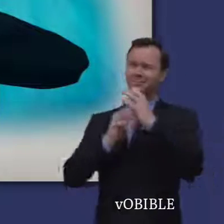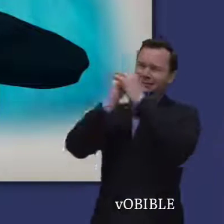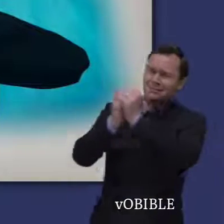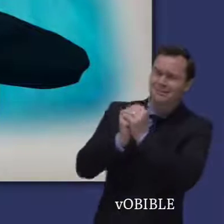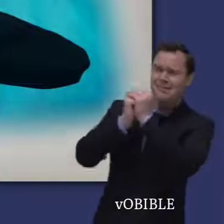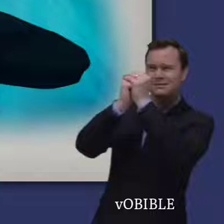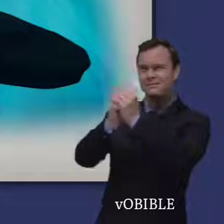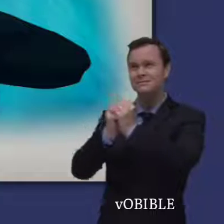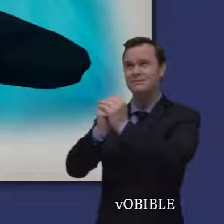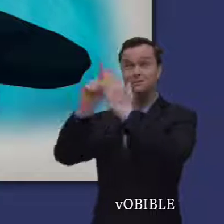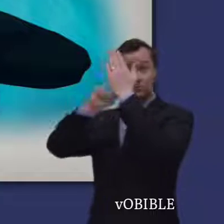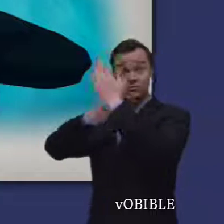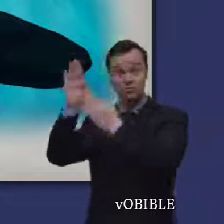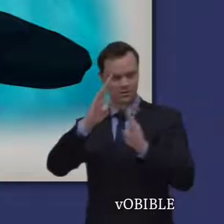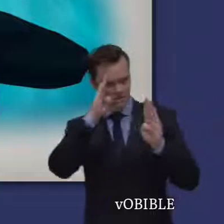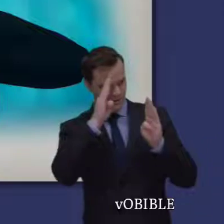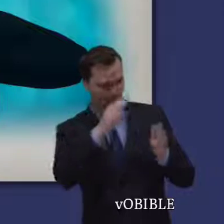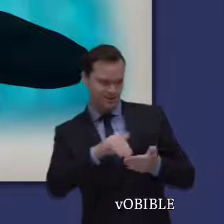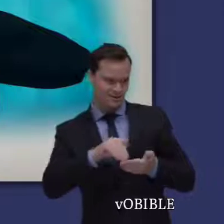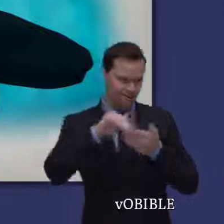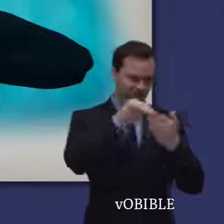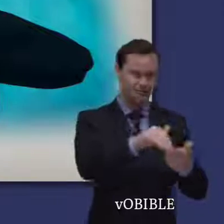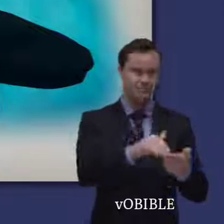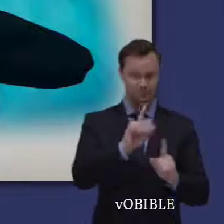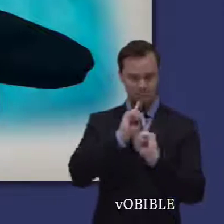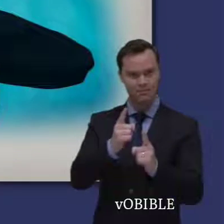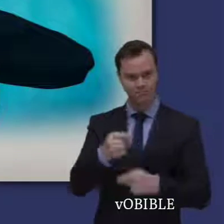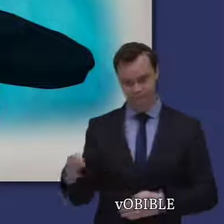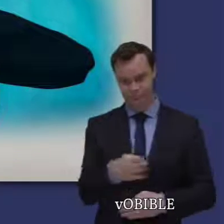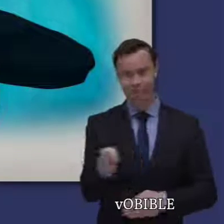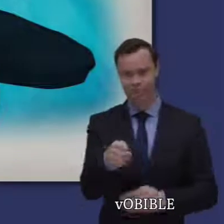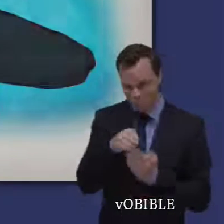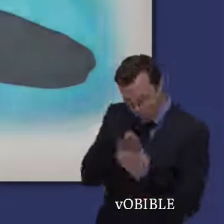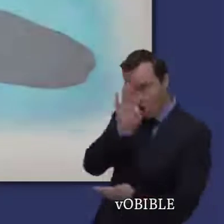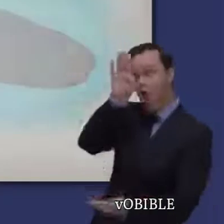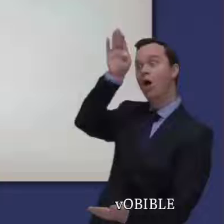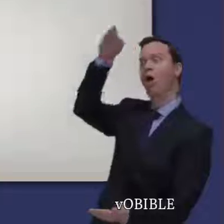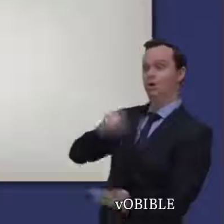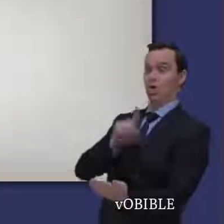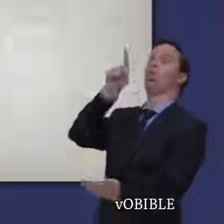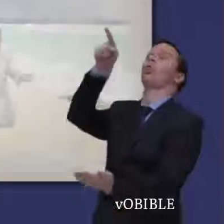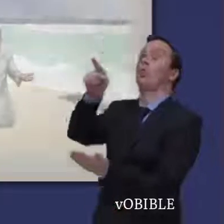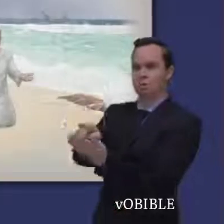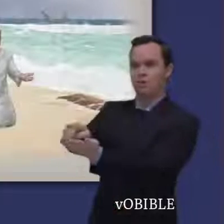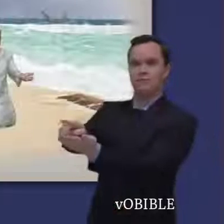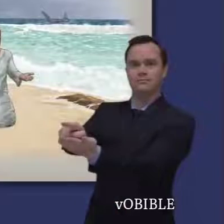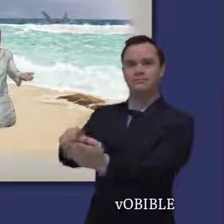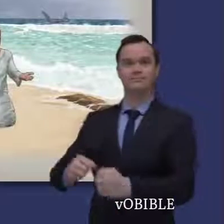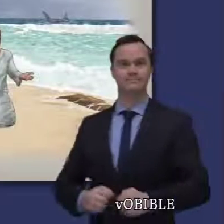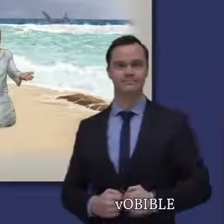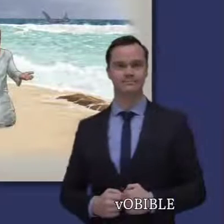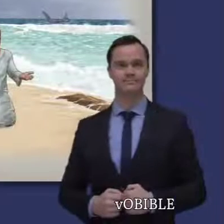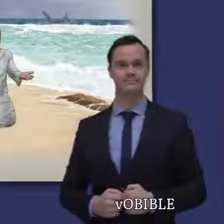to Jehovah, and his prayer is heard. Jehovah then commands the fish, and it vomits Jonah out onto